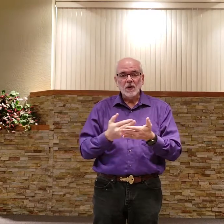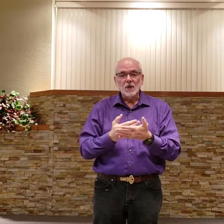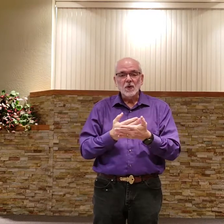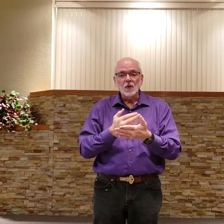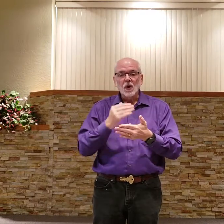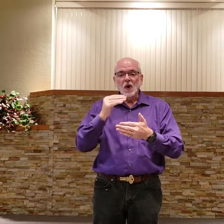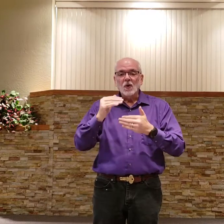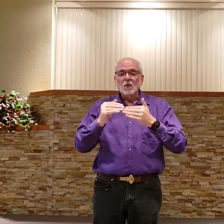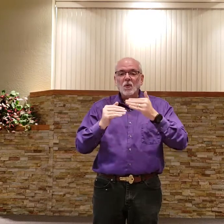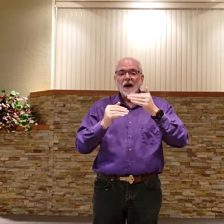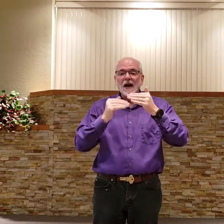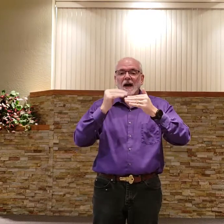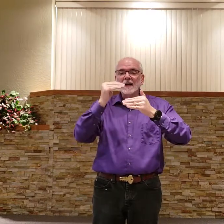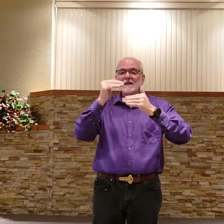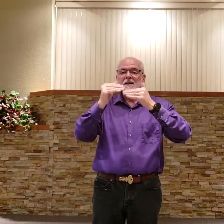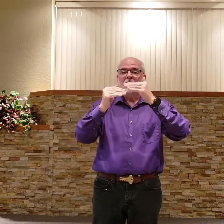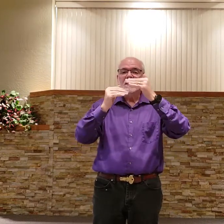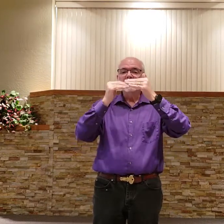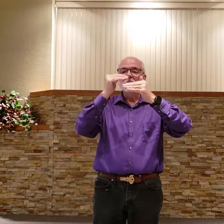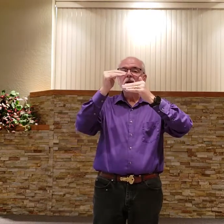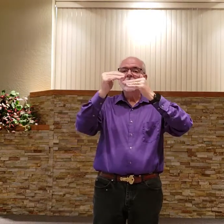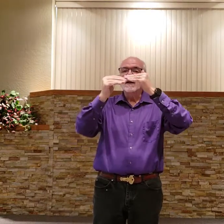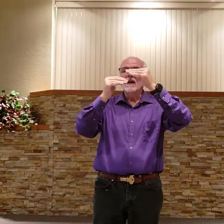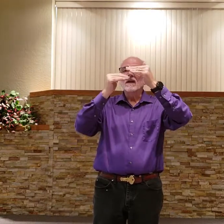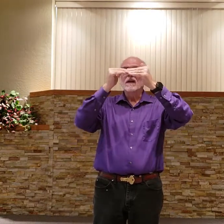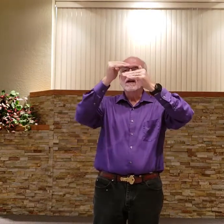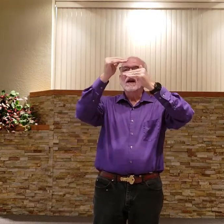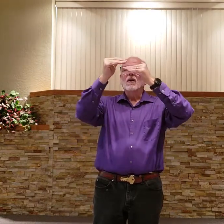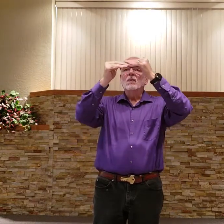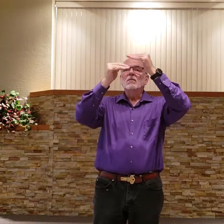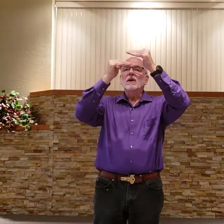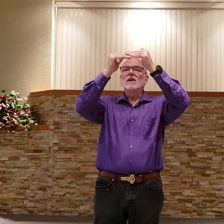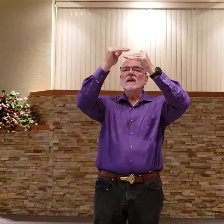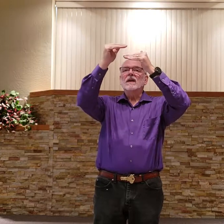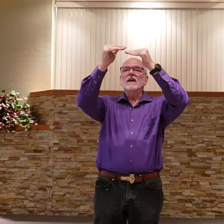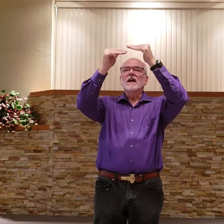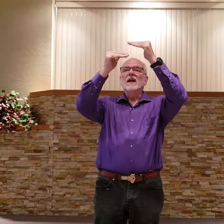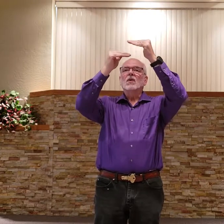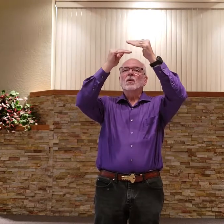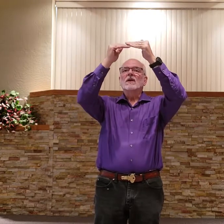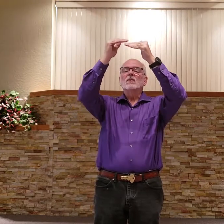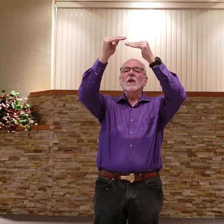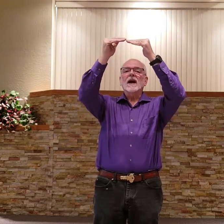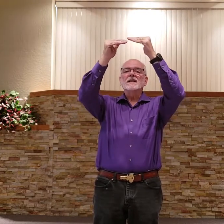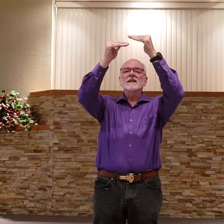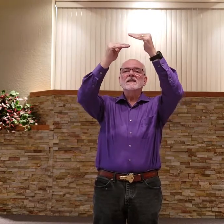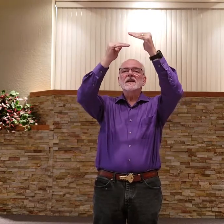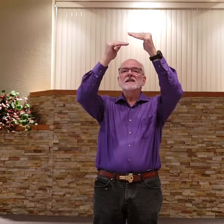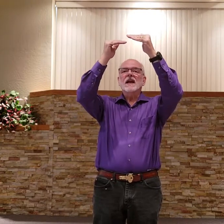new, rise, building, building, rise in